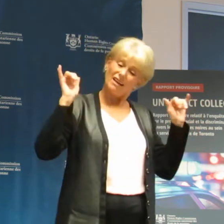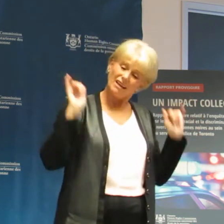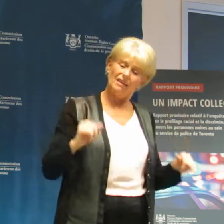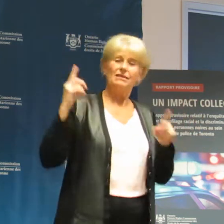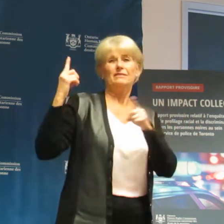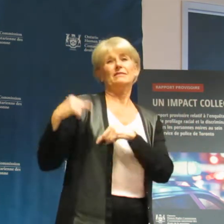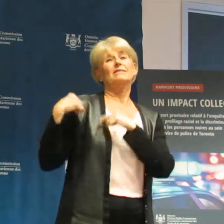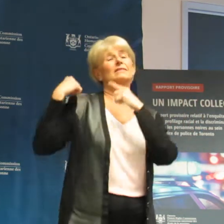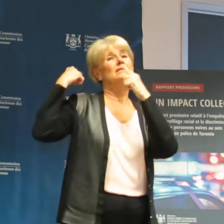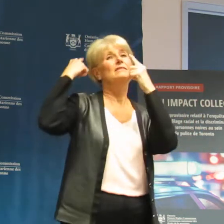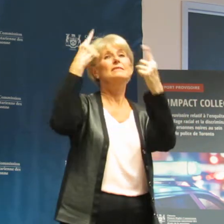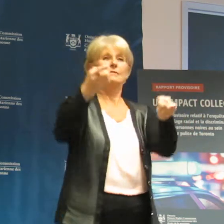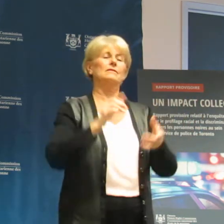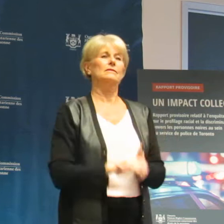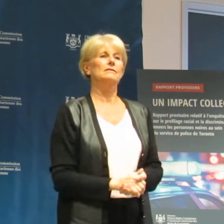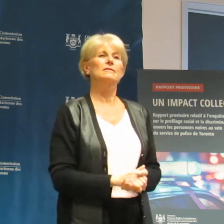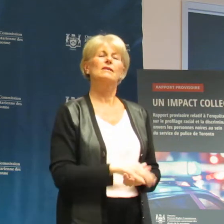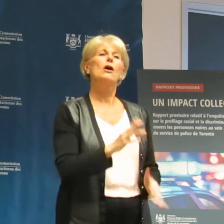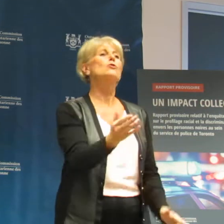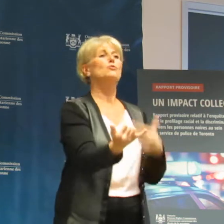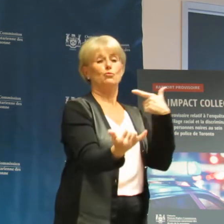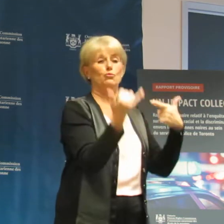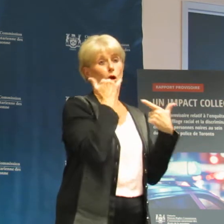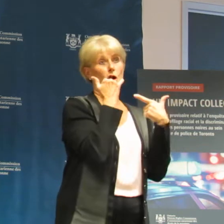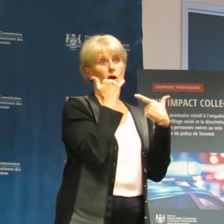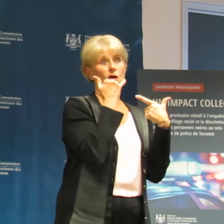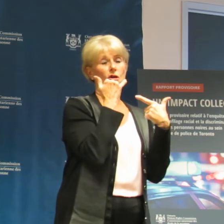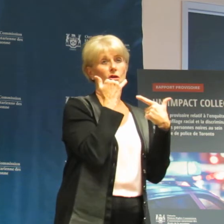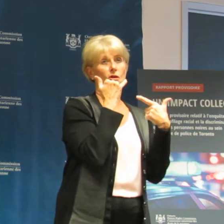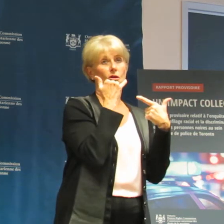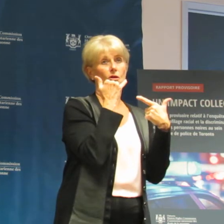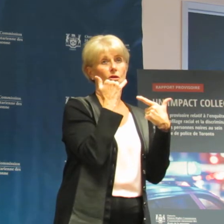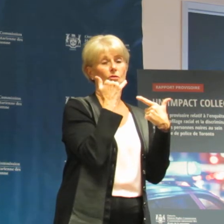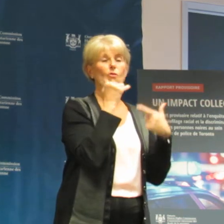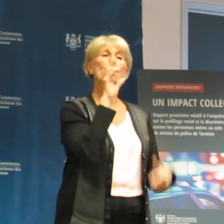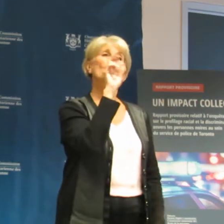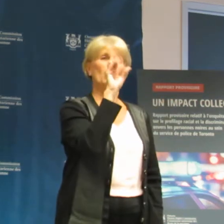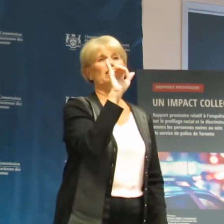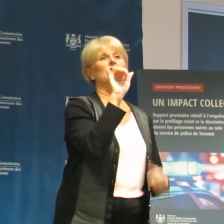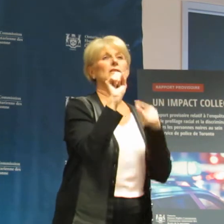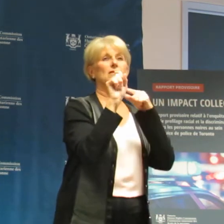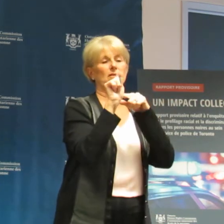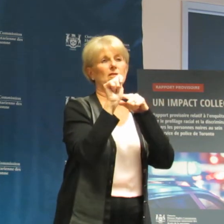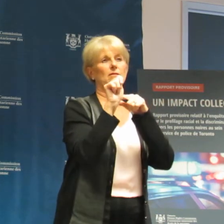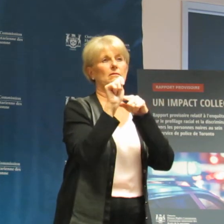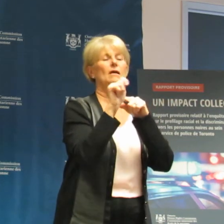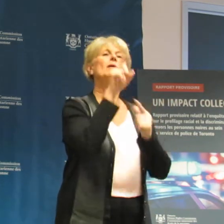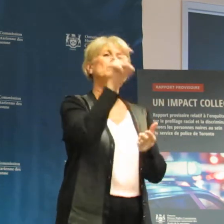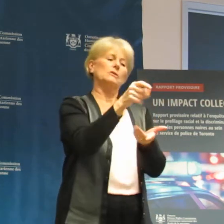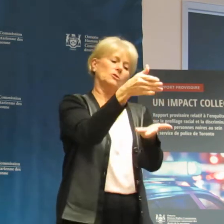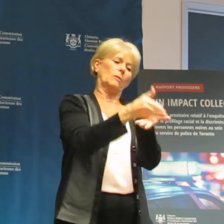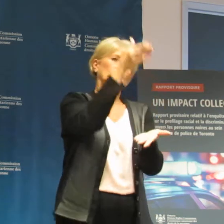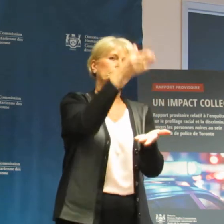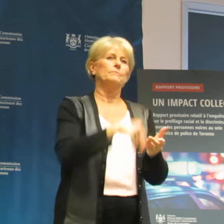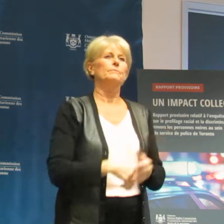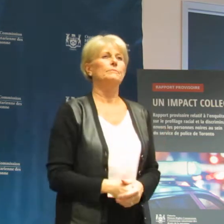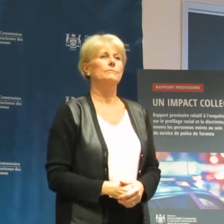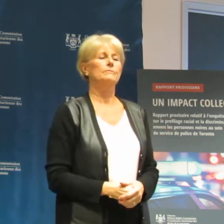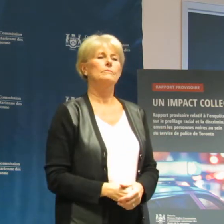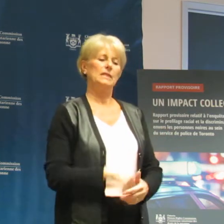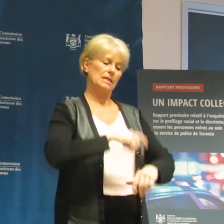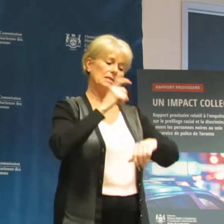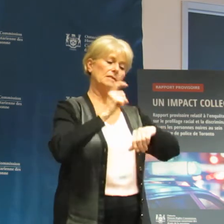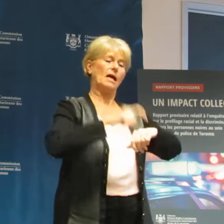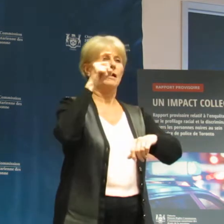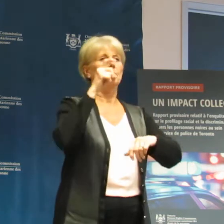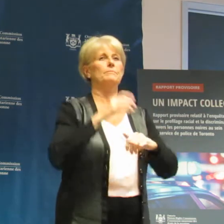for decades. It is wrong. It is racist. It must be stopped. The